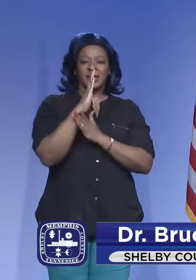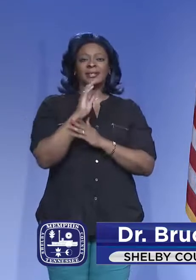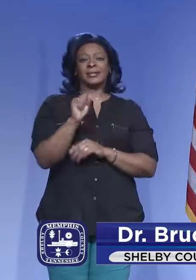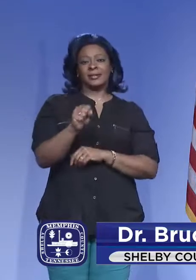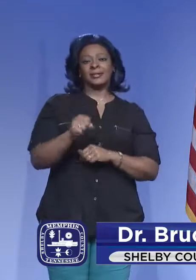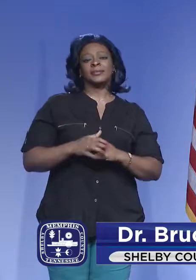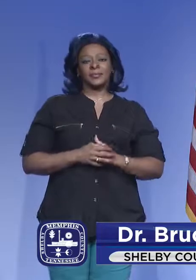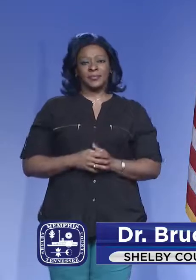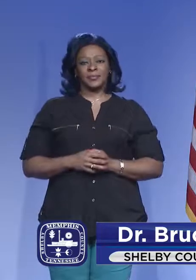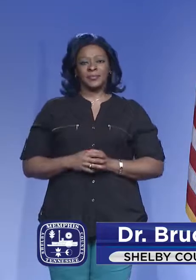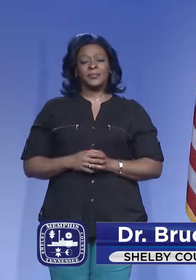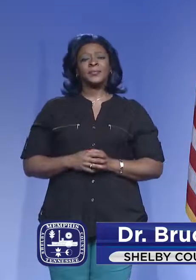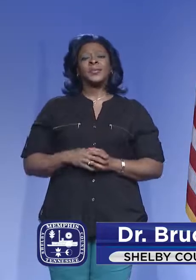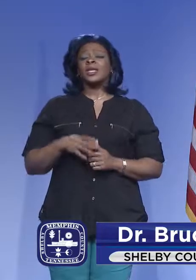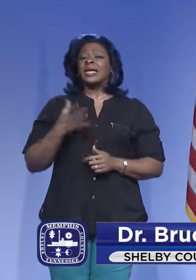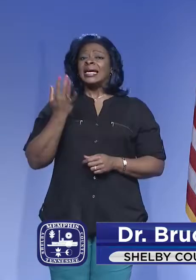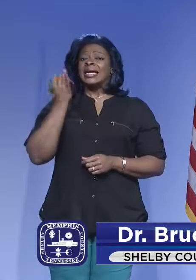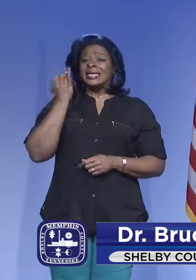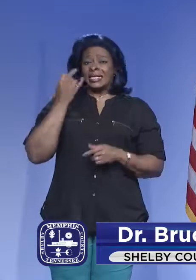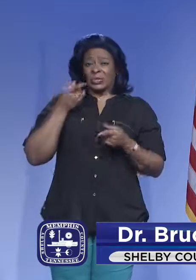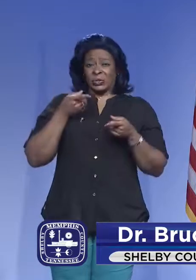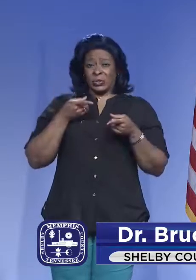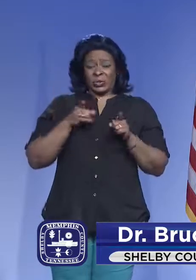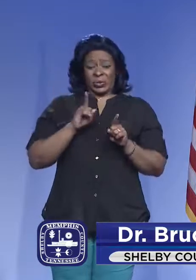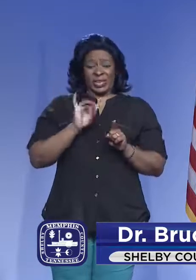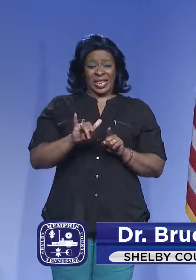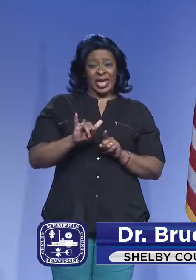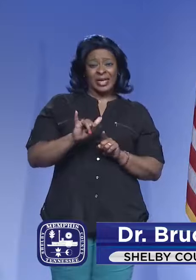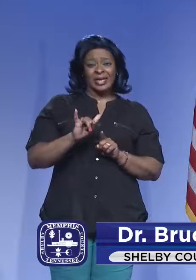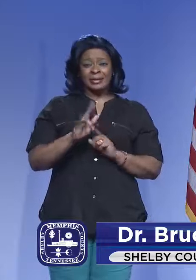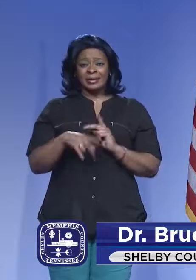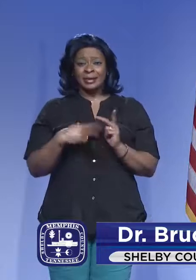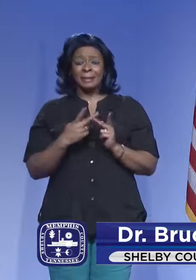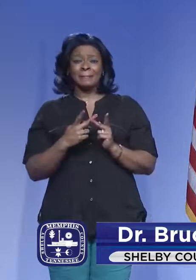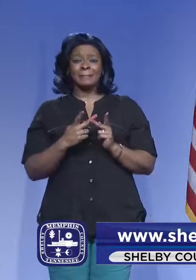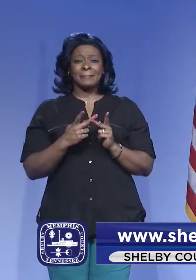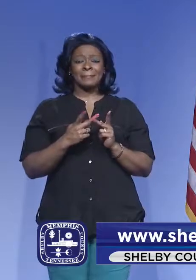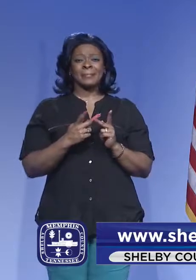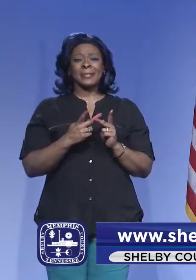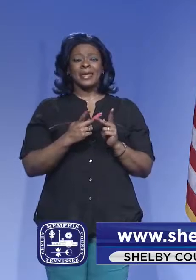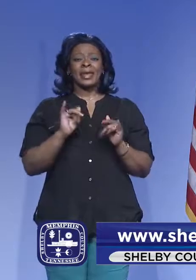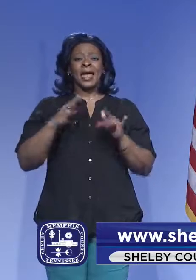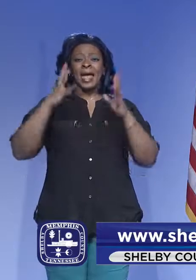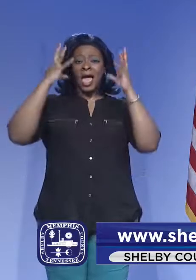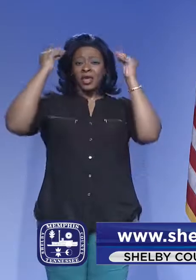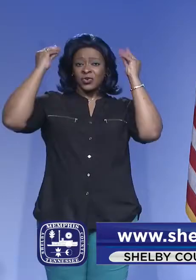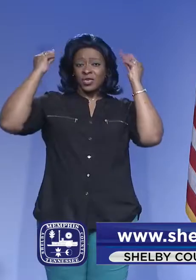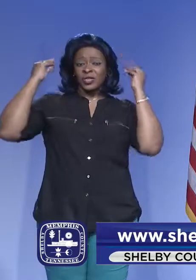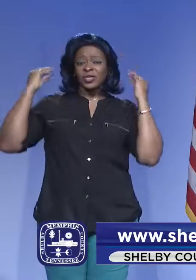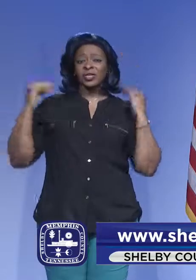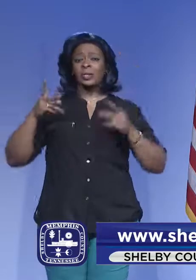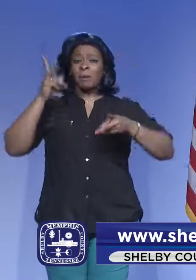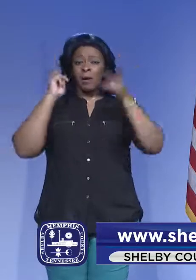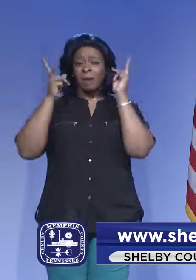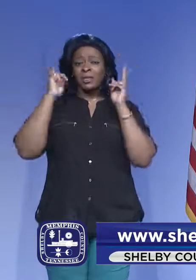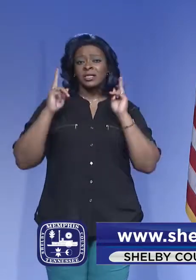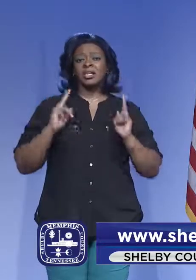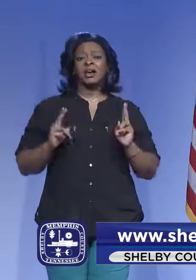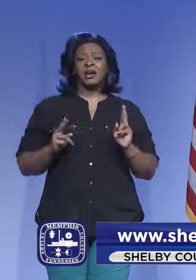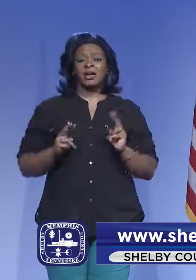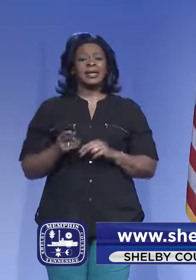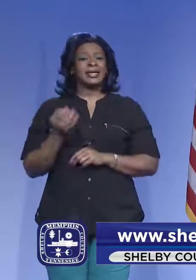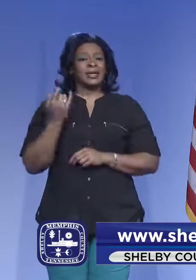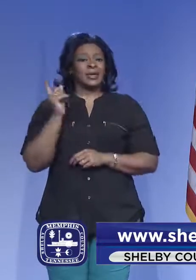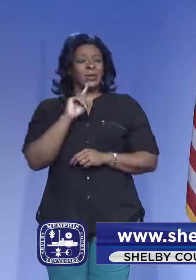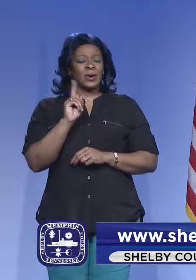so. And so in those like hairdress salon, where